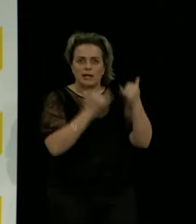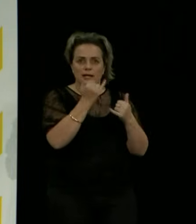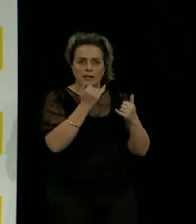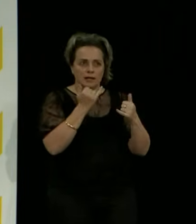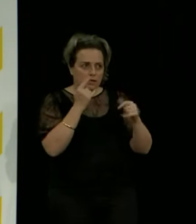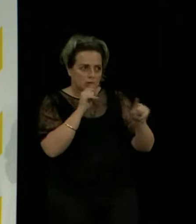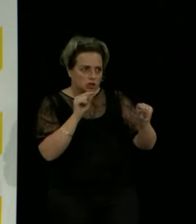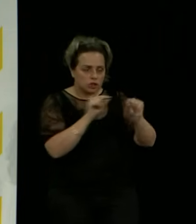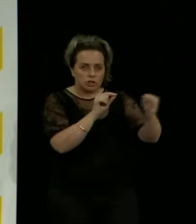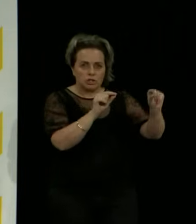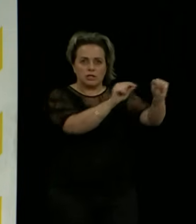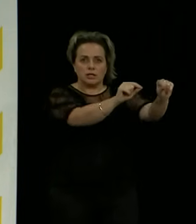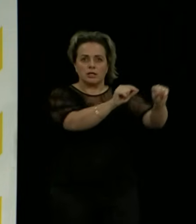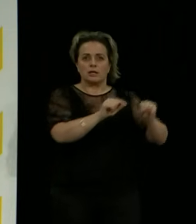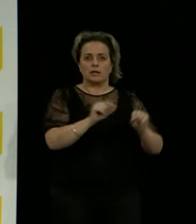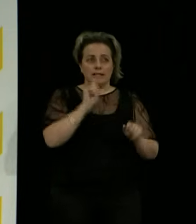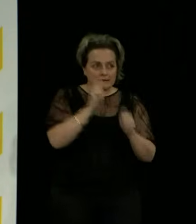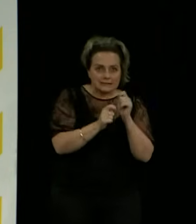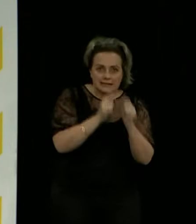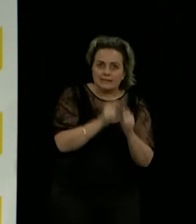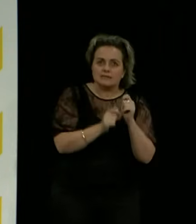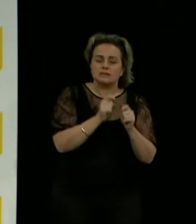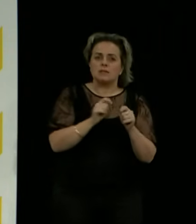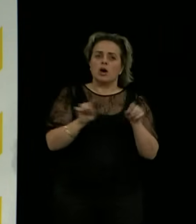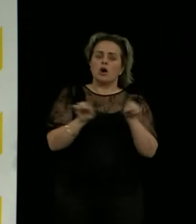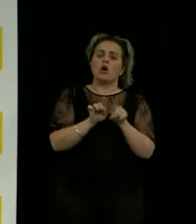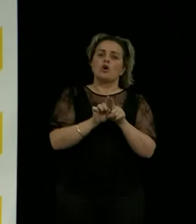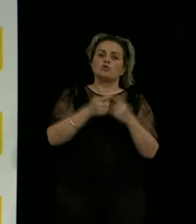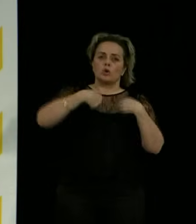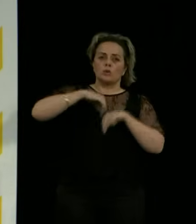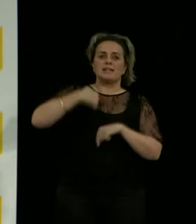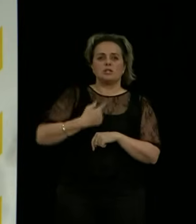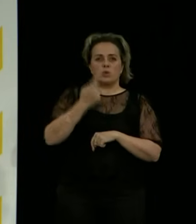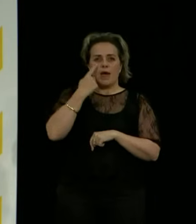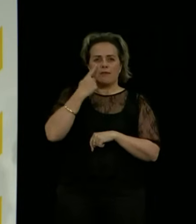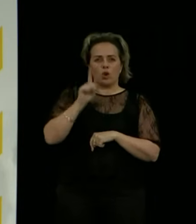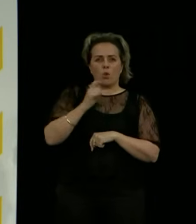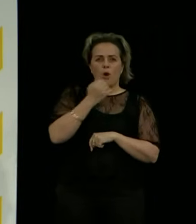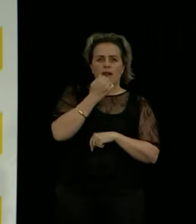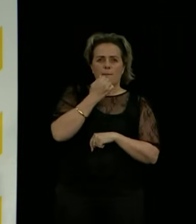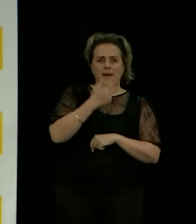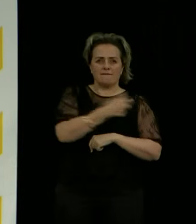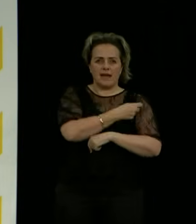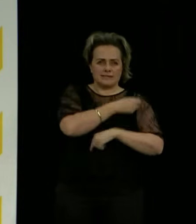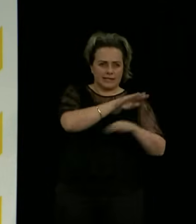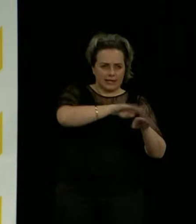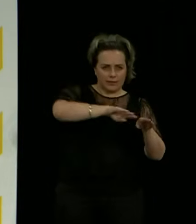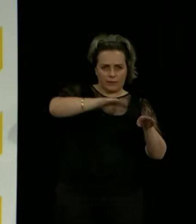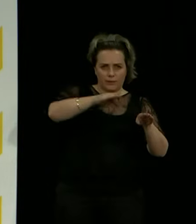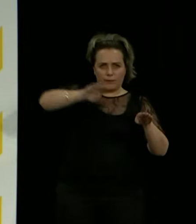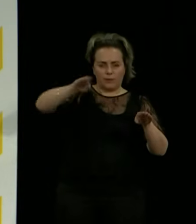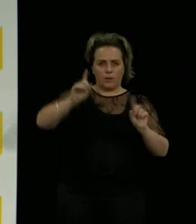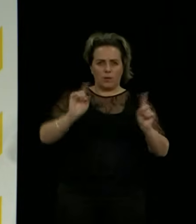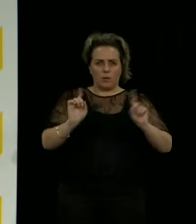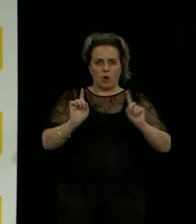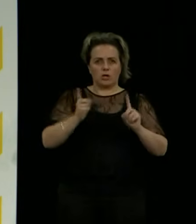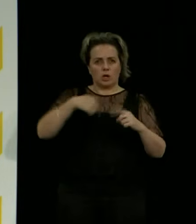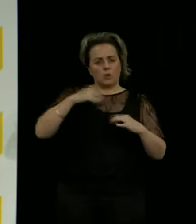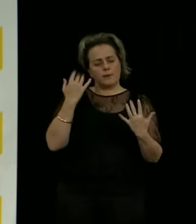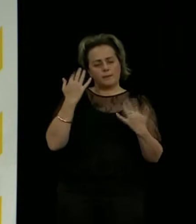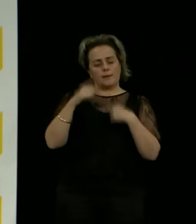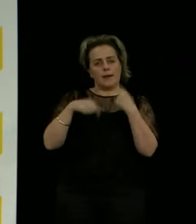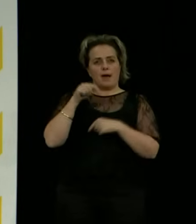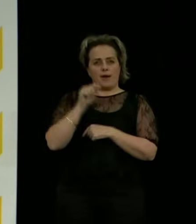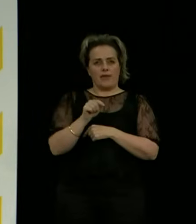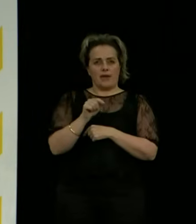good. And alongside that, we will also be looking at vaccination rates, and that is something that we have started to consider, and it's